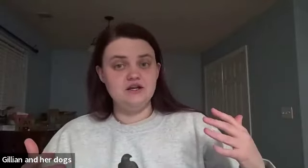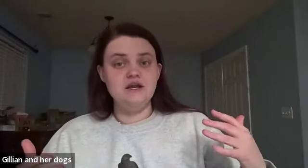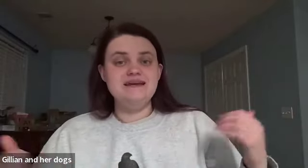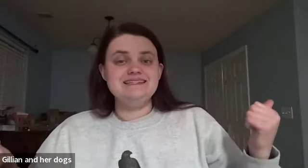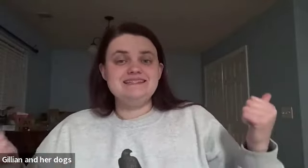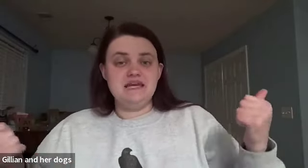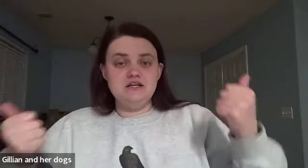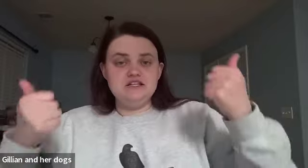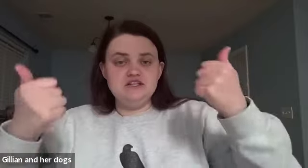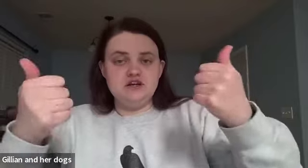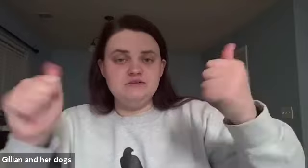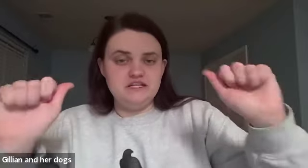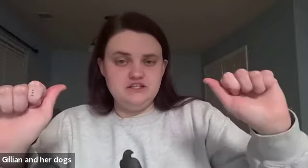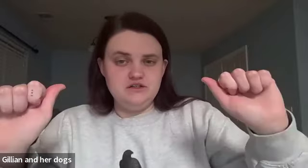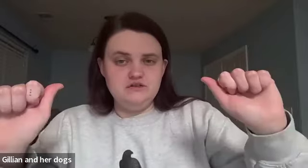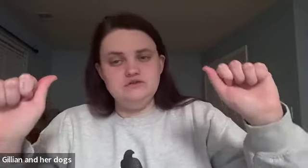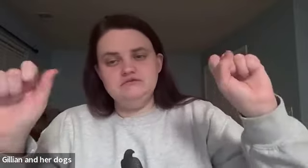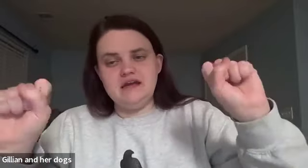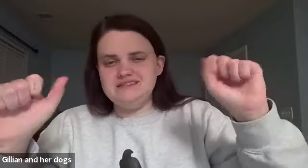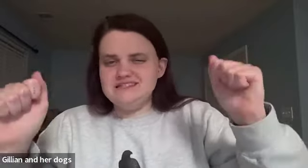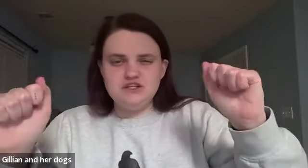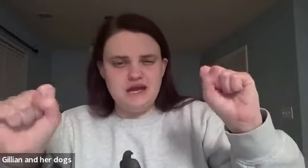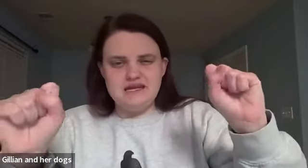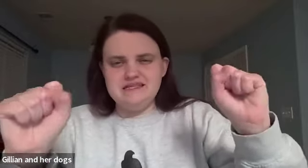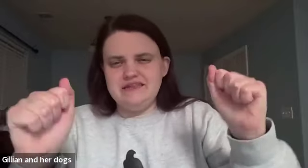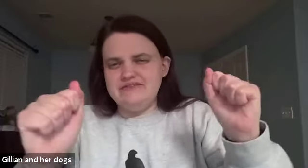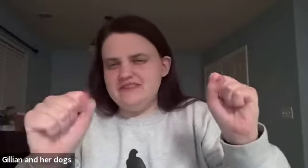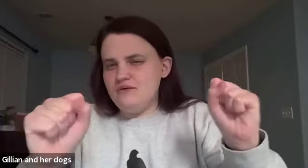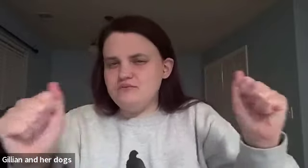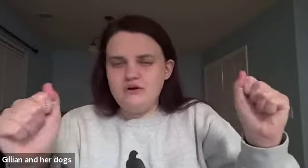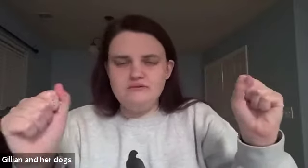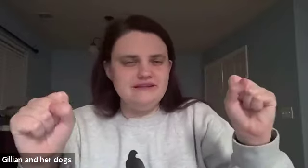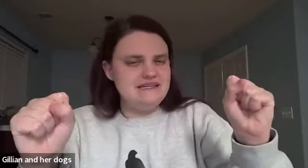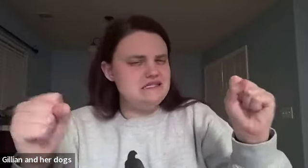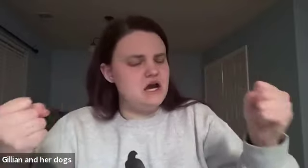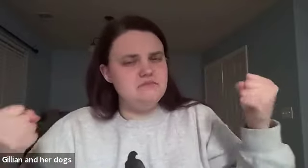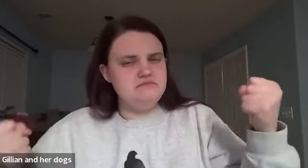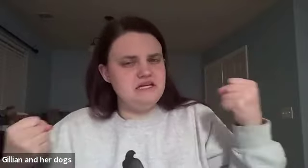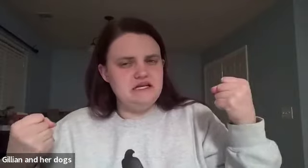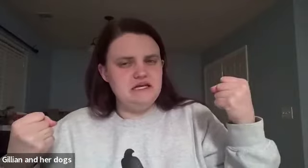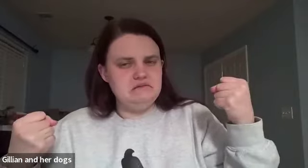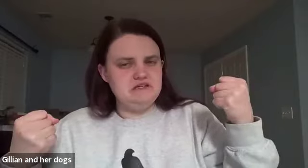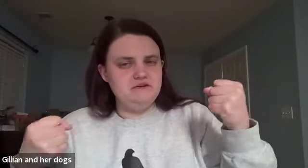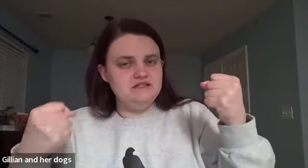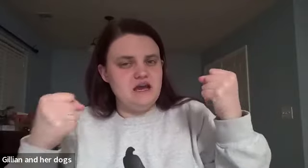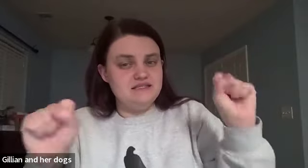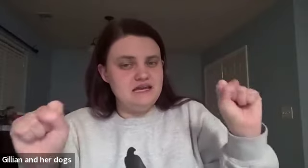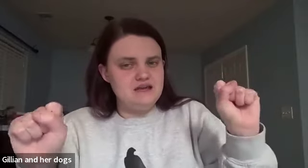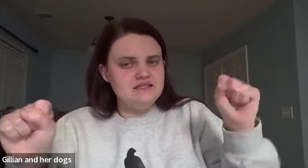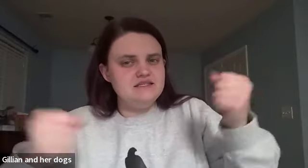scared. Scared is going to start with like 2 S's, 2 A's. That part really is not a big difference. I say S's